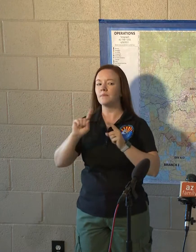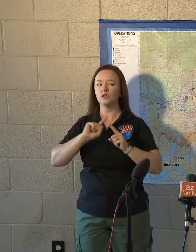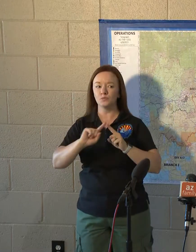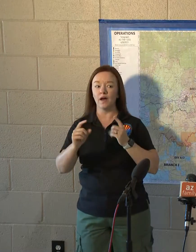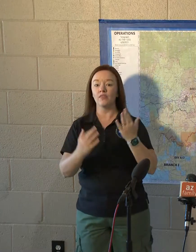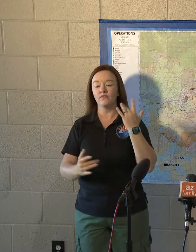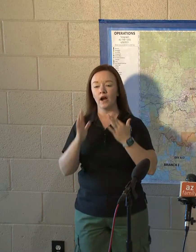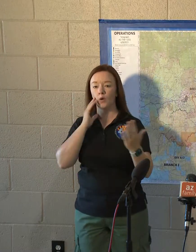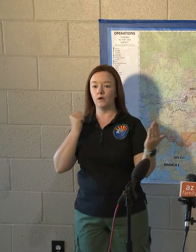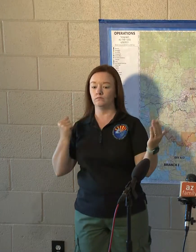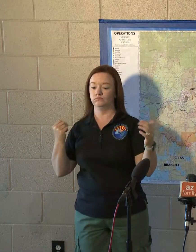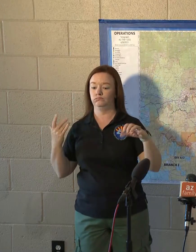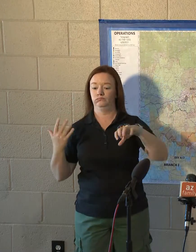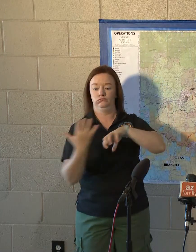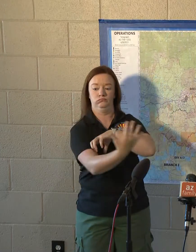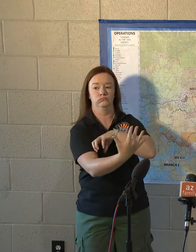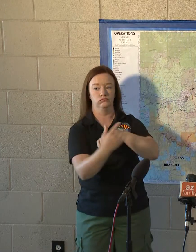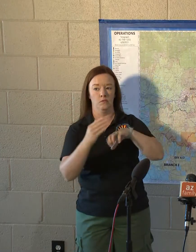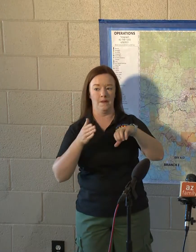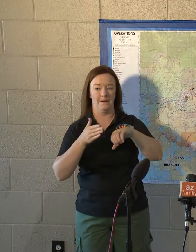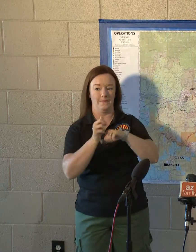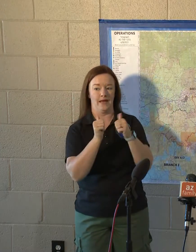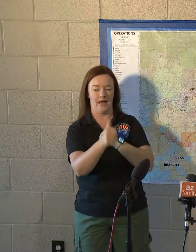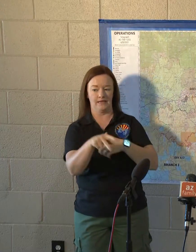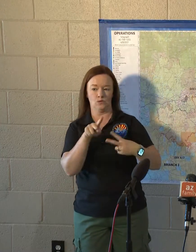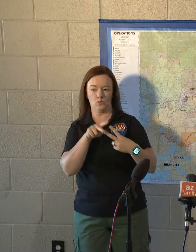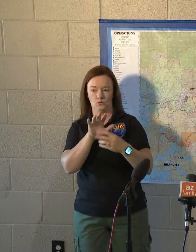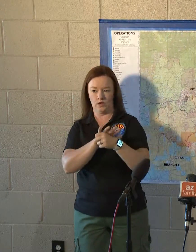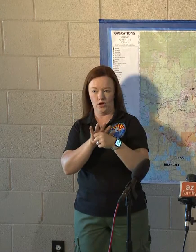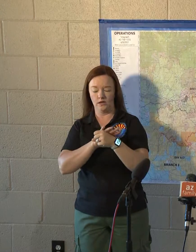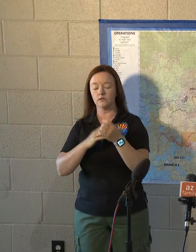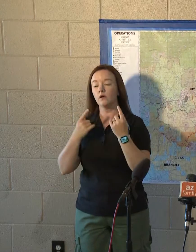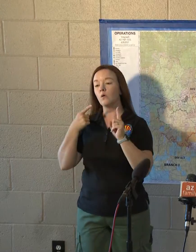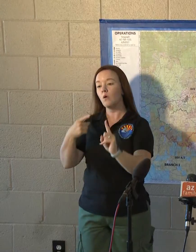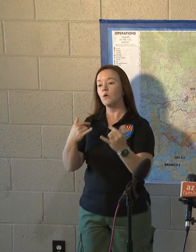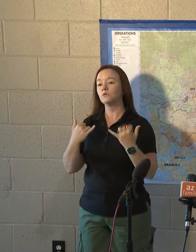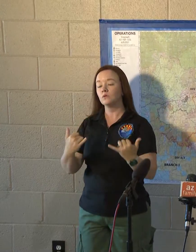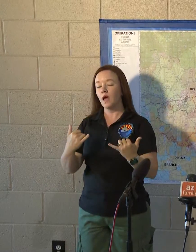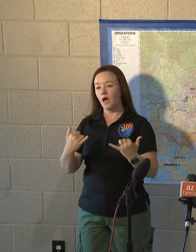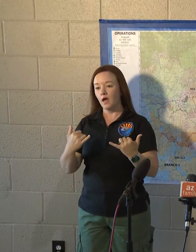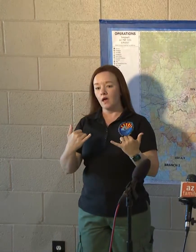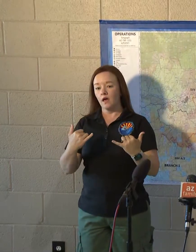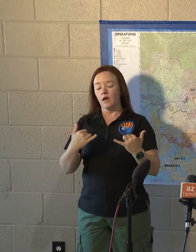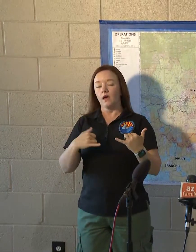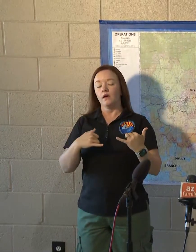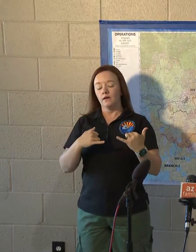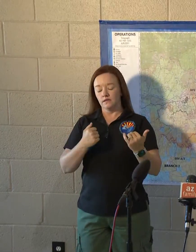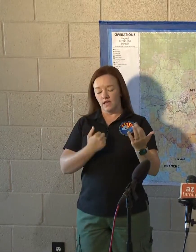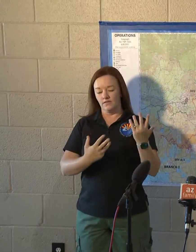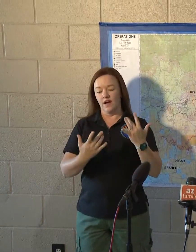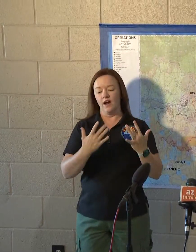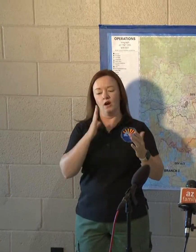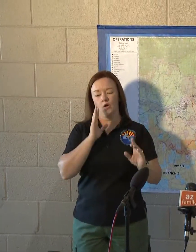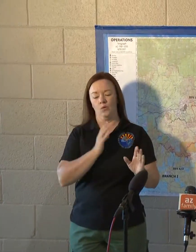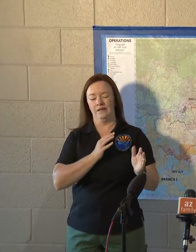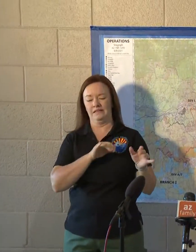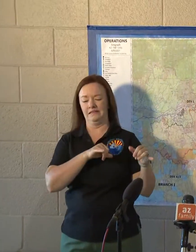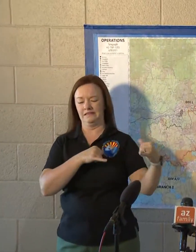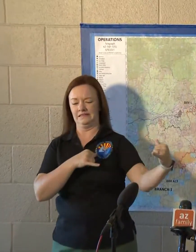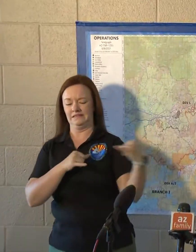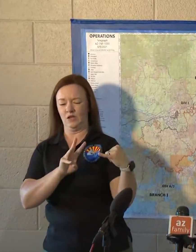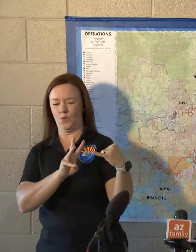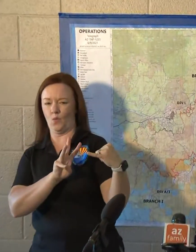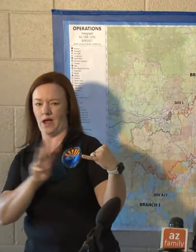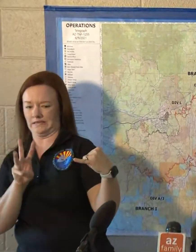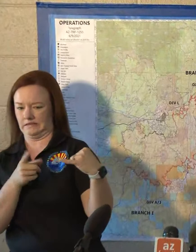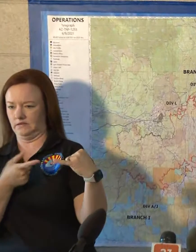particular areas. The goal today is to keep the fire west of the Russell Gulch area, and then as